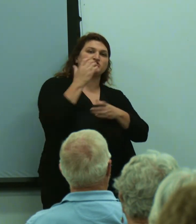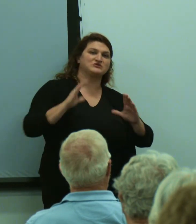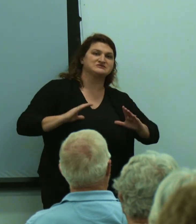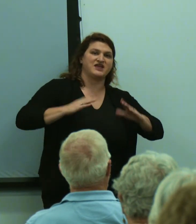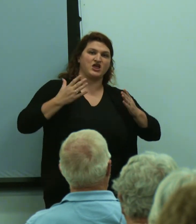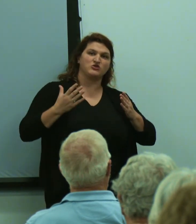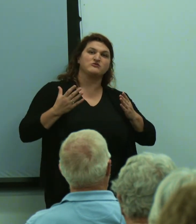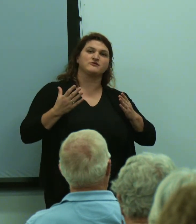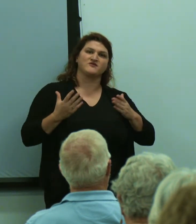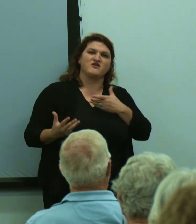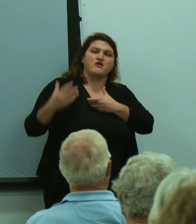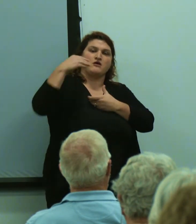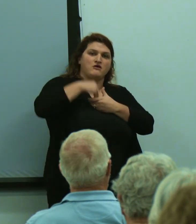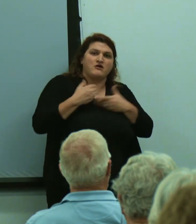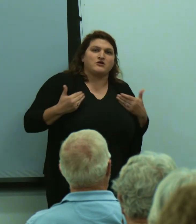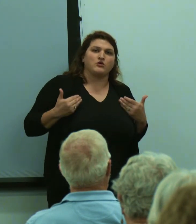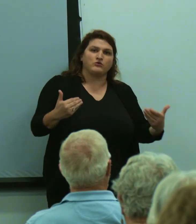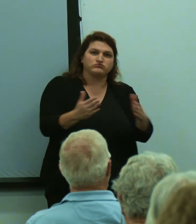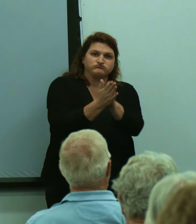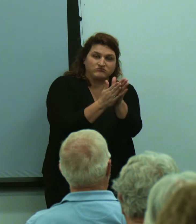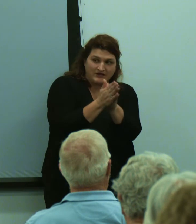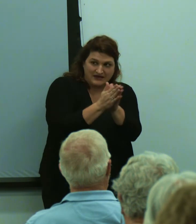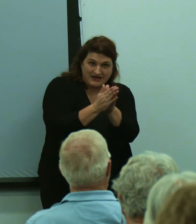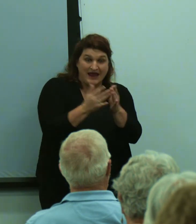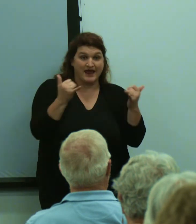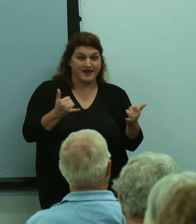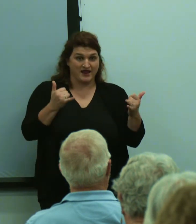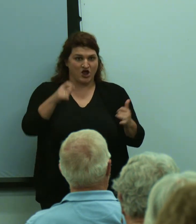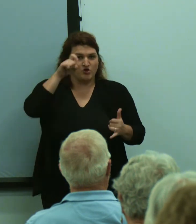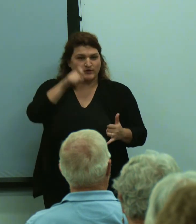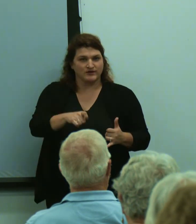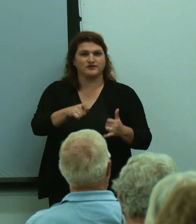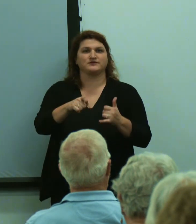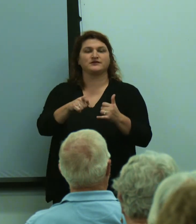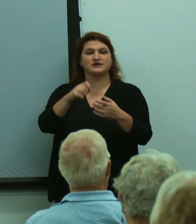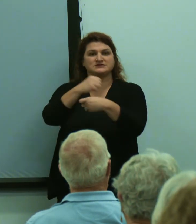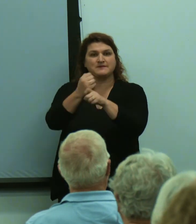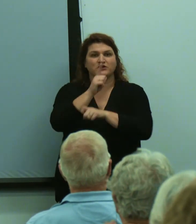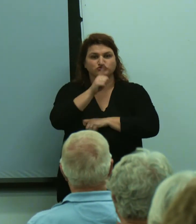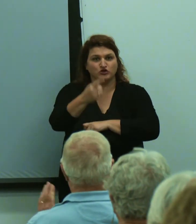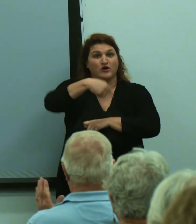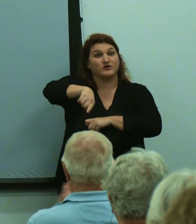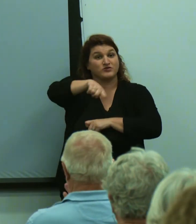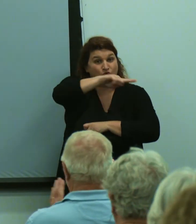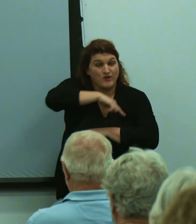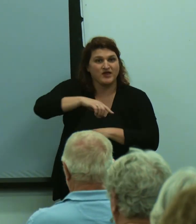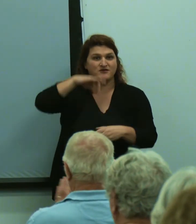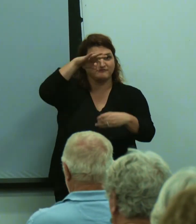as voters, we pick our representatives. They don't pick us. So thank you.